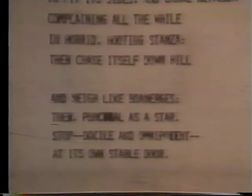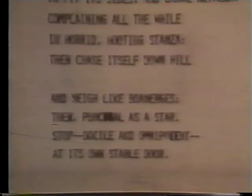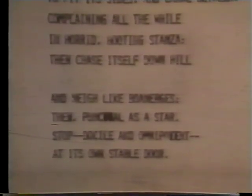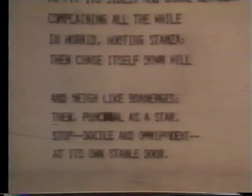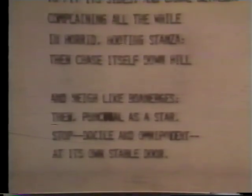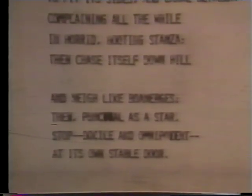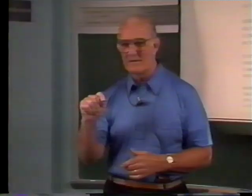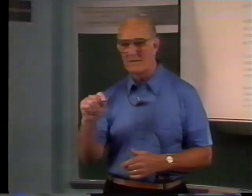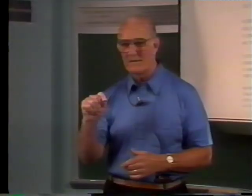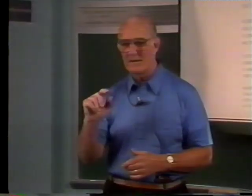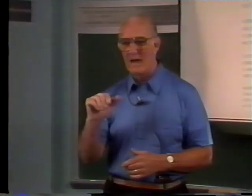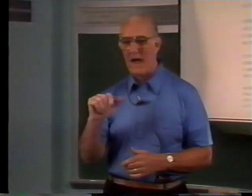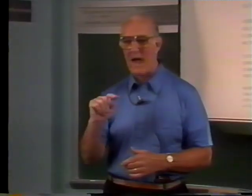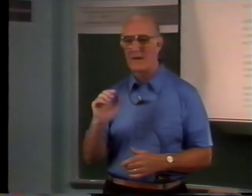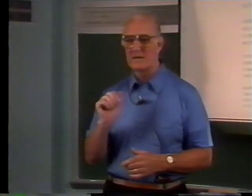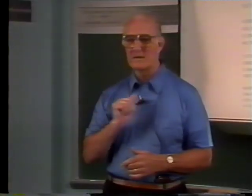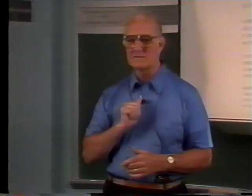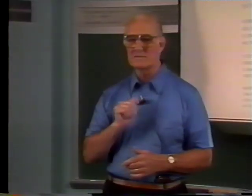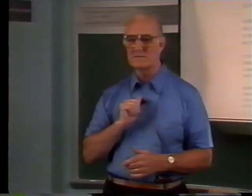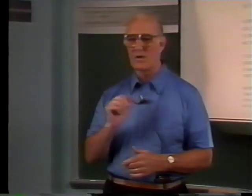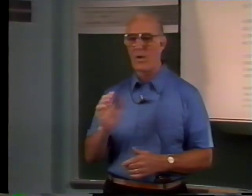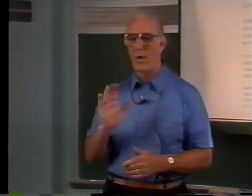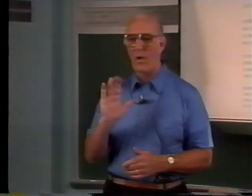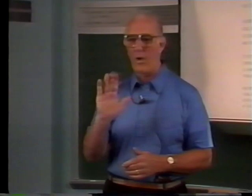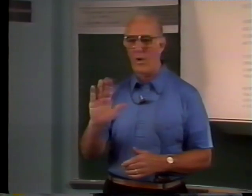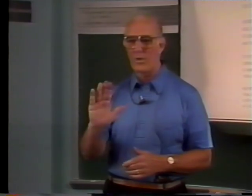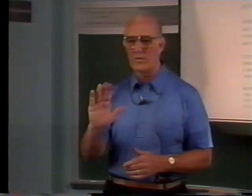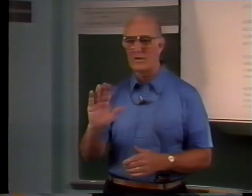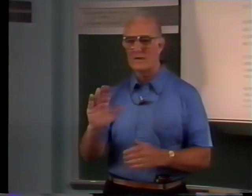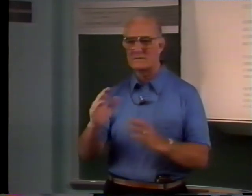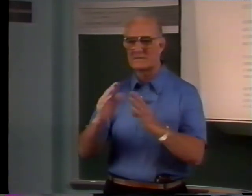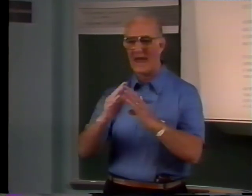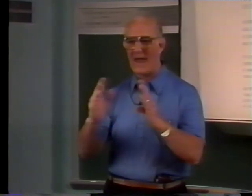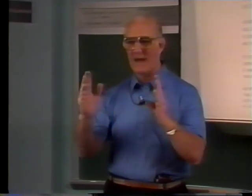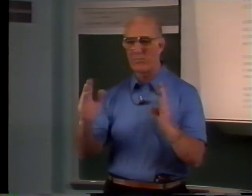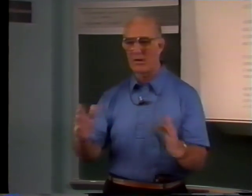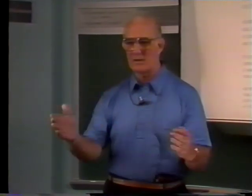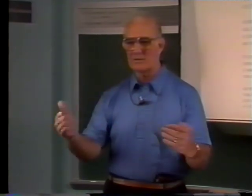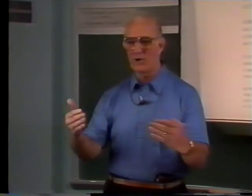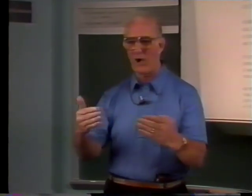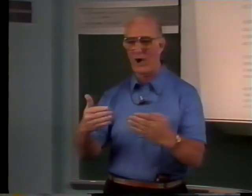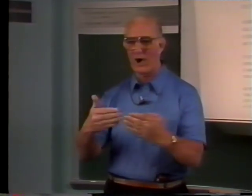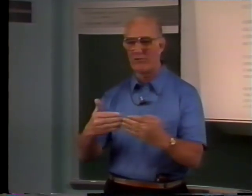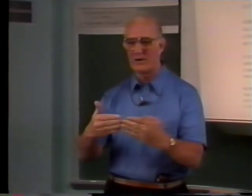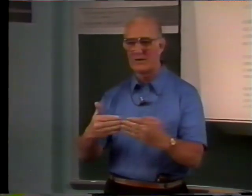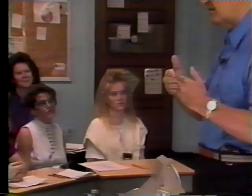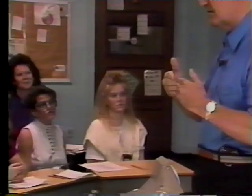omnipotent at its own stable door.